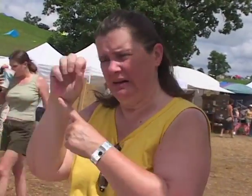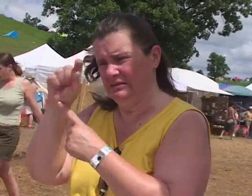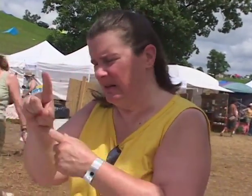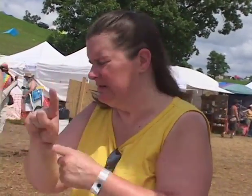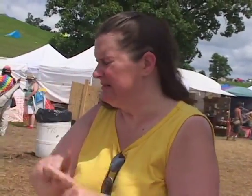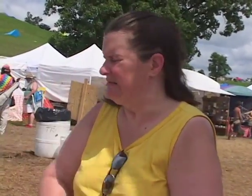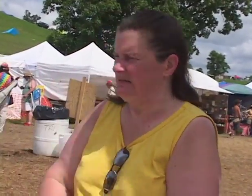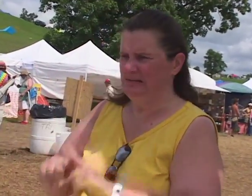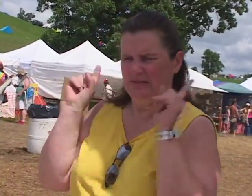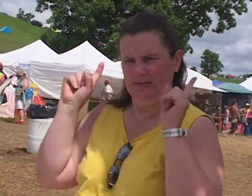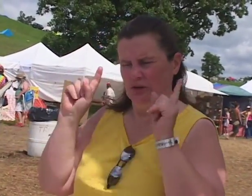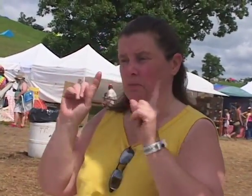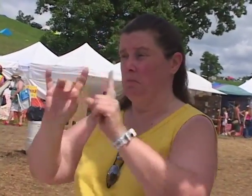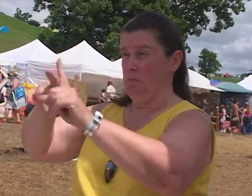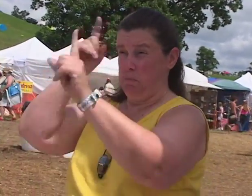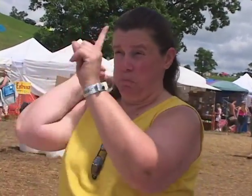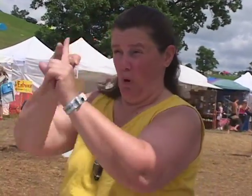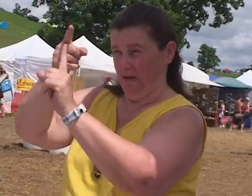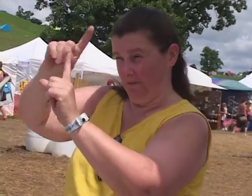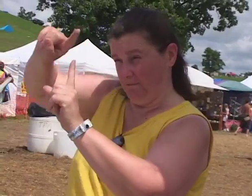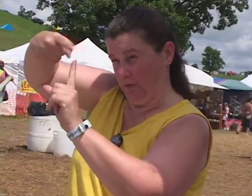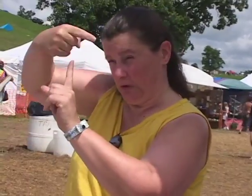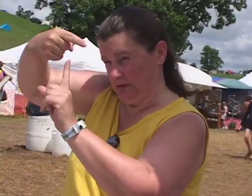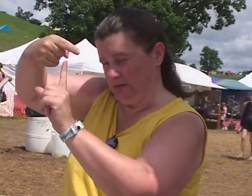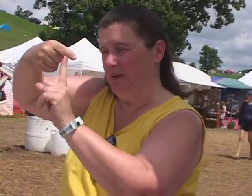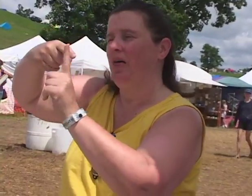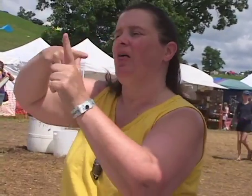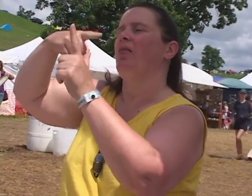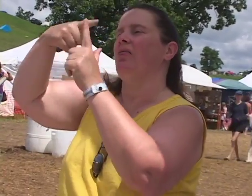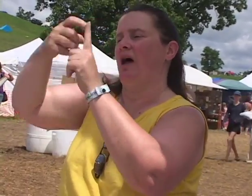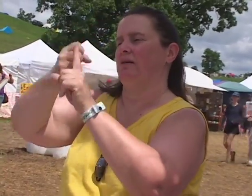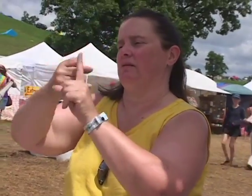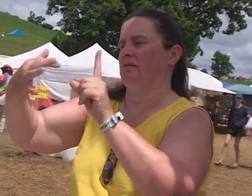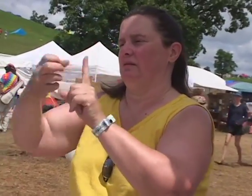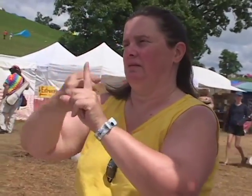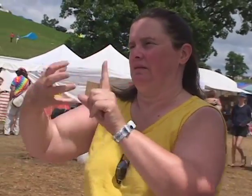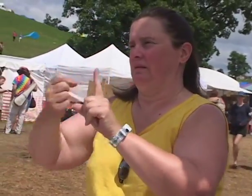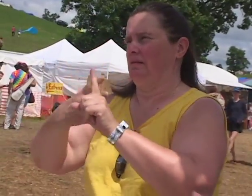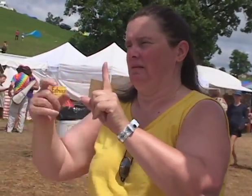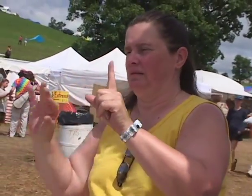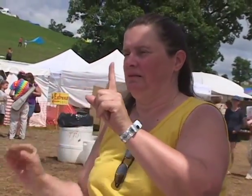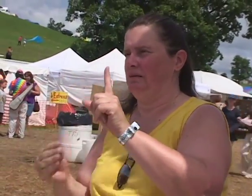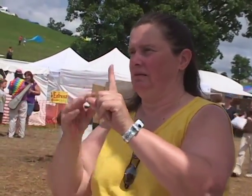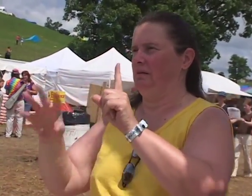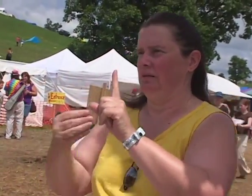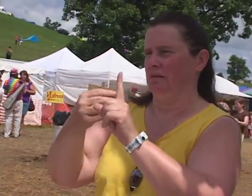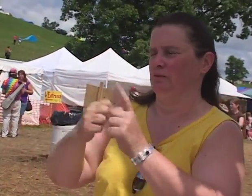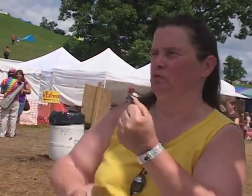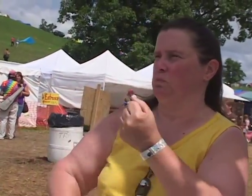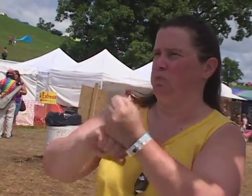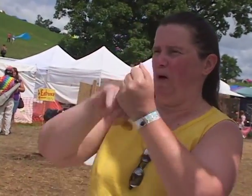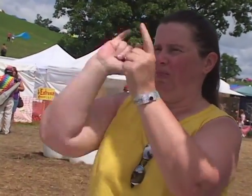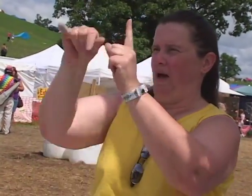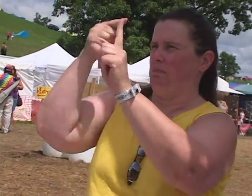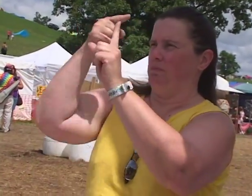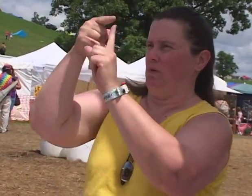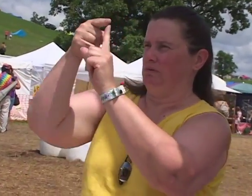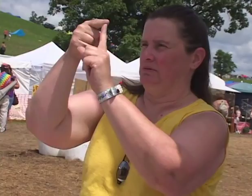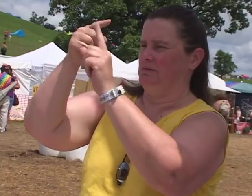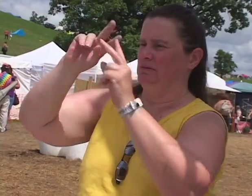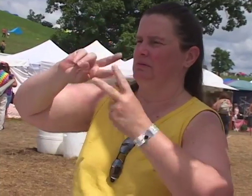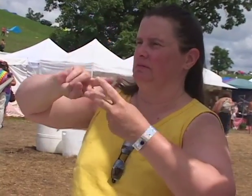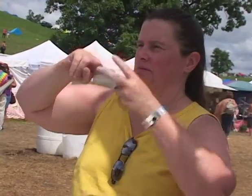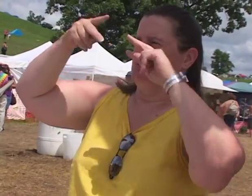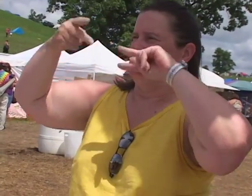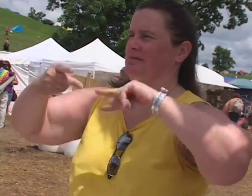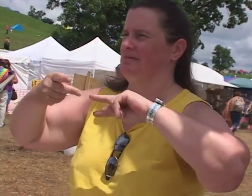Because in deaf discourse, it's very different than English. Deaf people communicate the point first and then use the information to